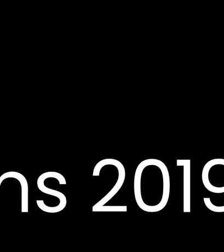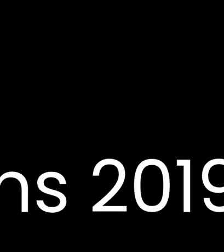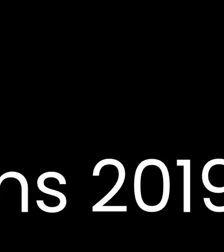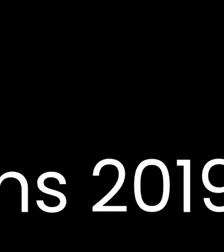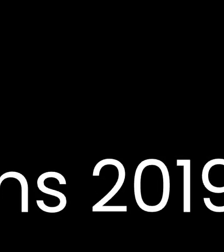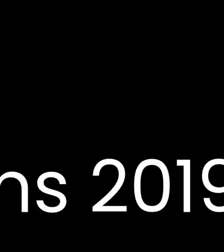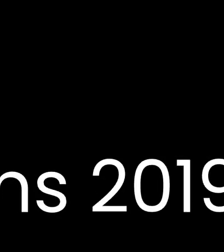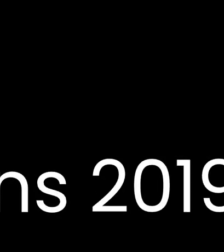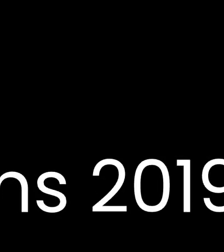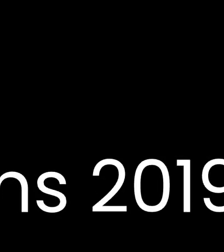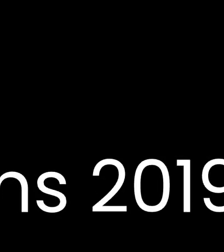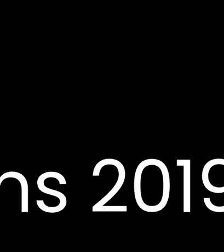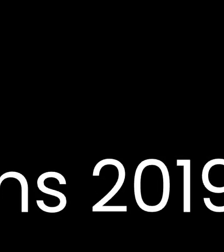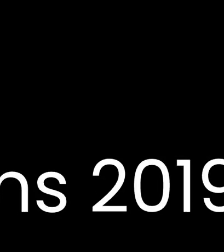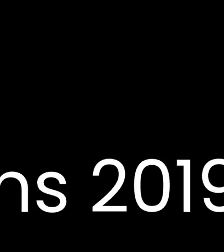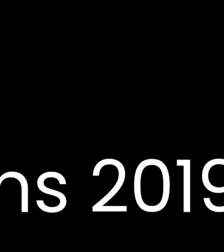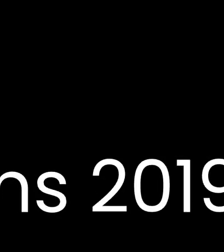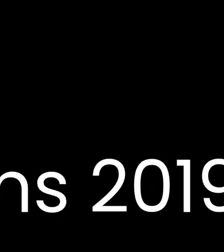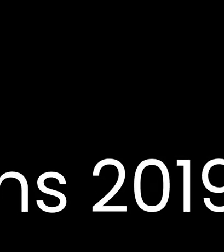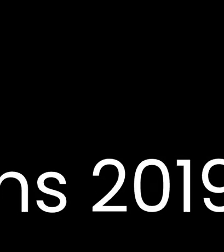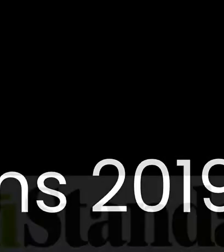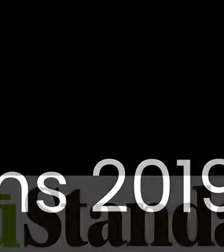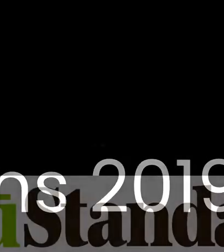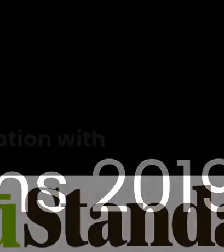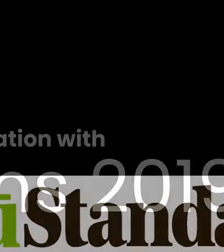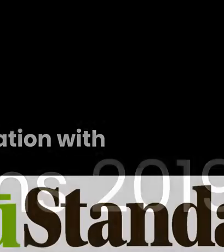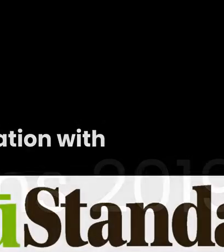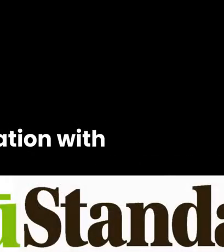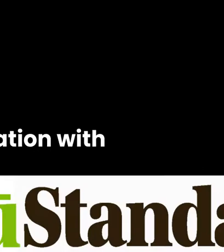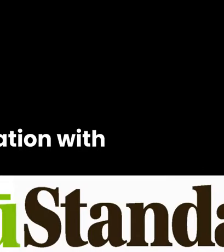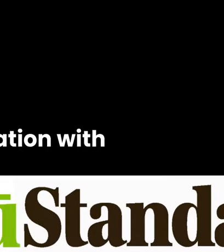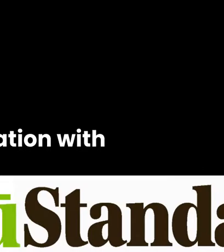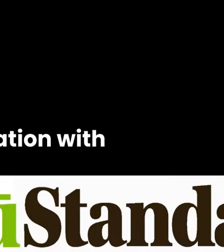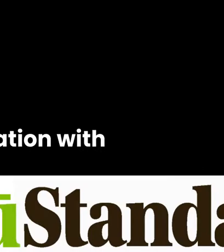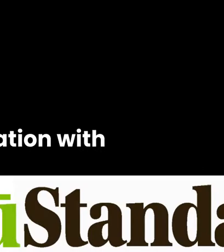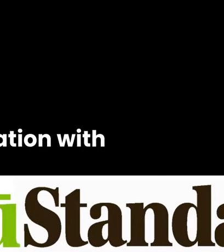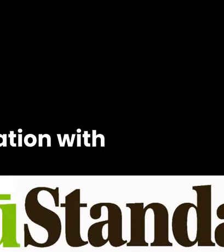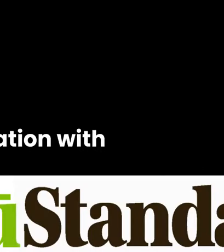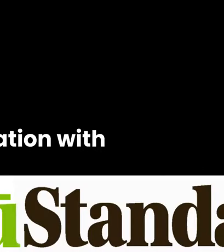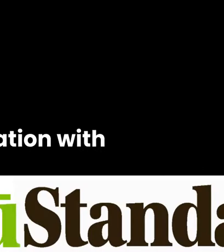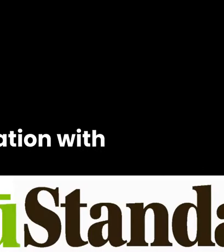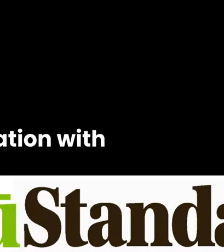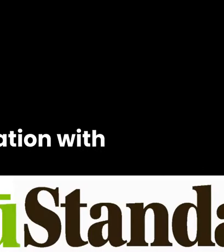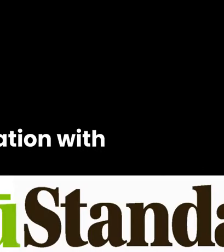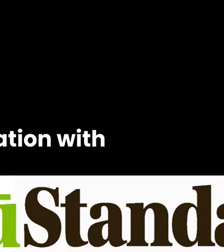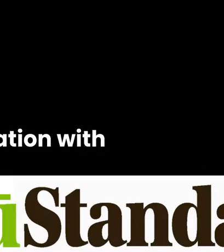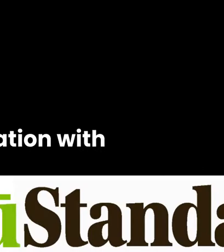Elections 2019 on Manawatū People's Radio. Te reo irirangi o ngā tāngata o Manawatū.